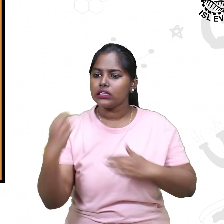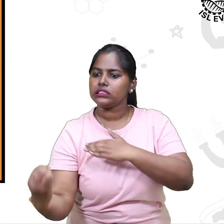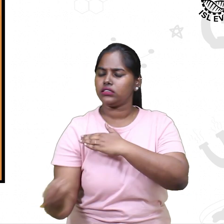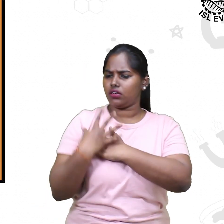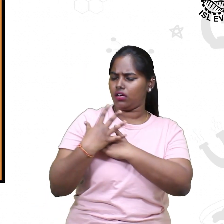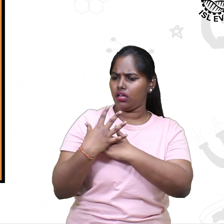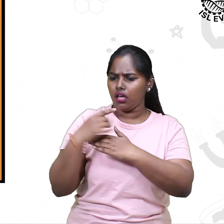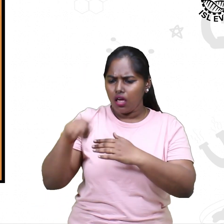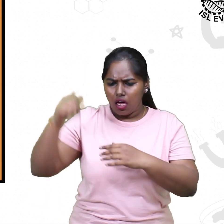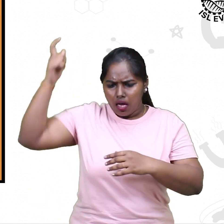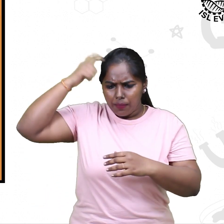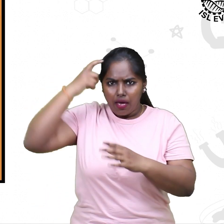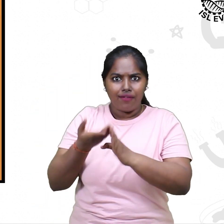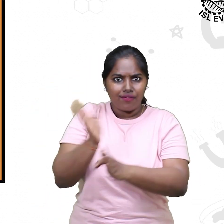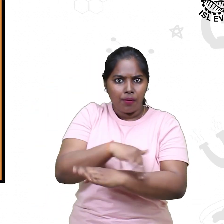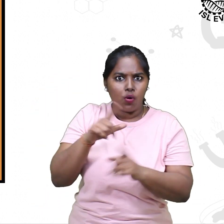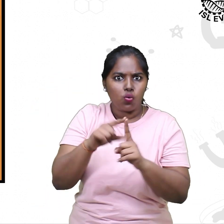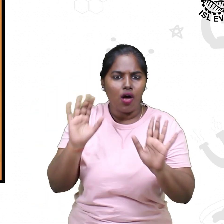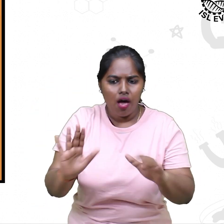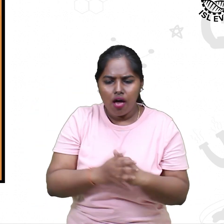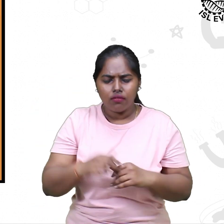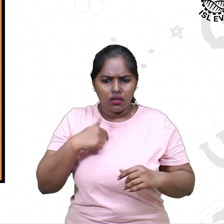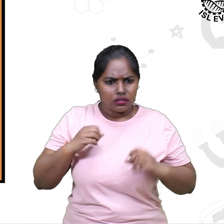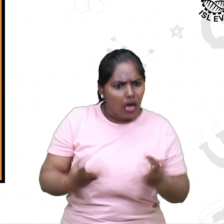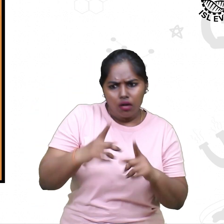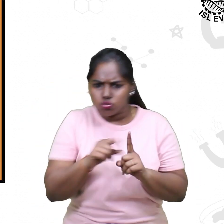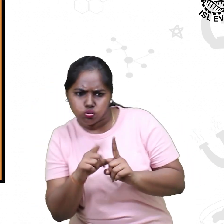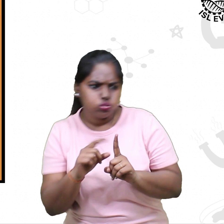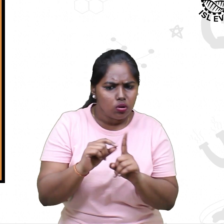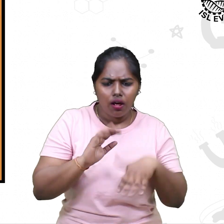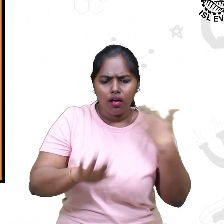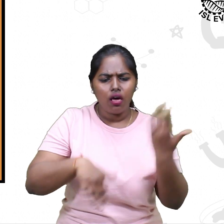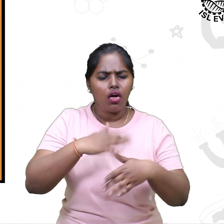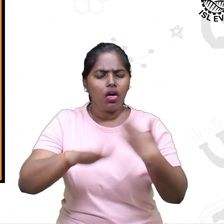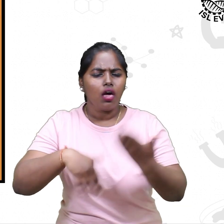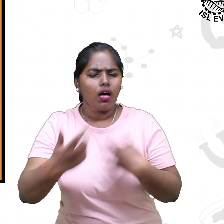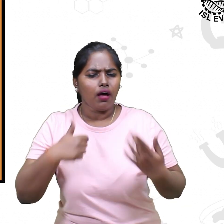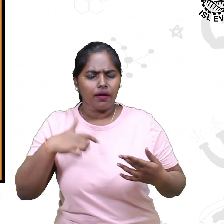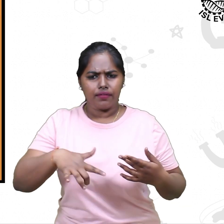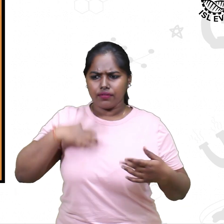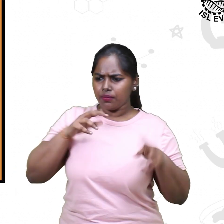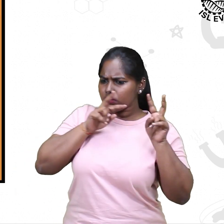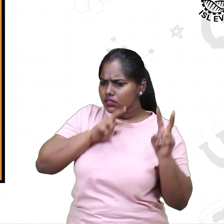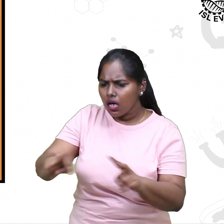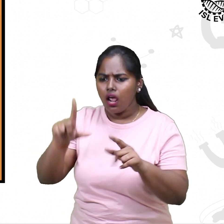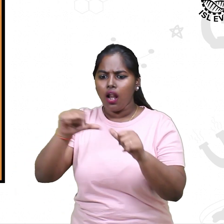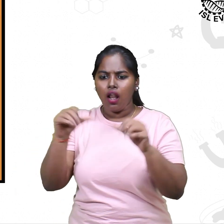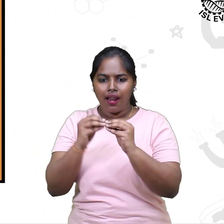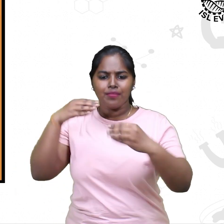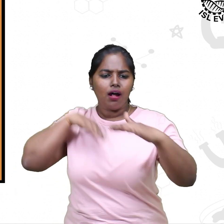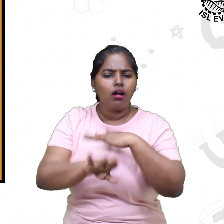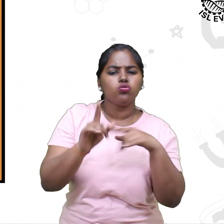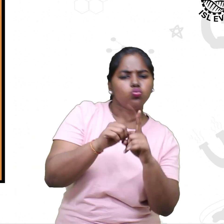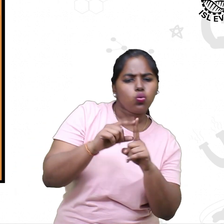were signals recorded from the brain. And that's what I started doing. But during that time, I also started to see, this was a lab at UC